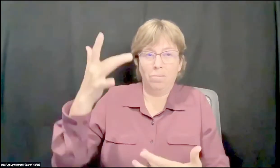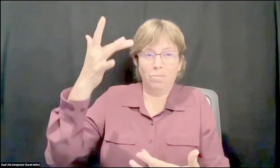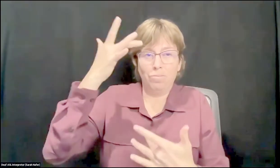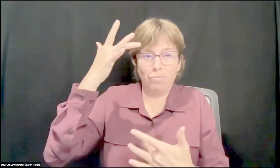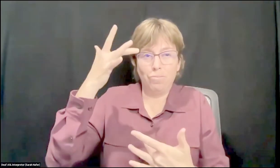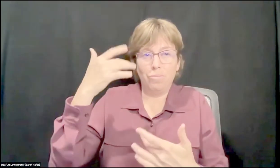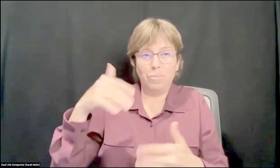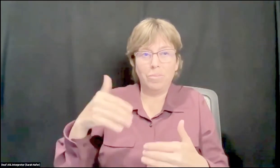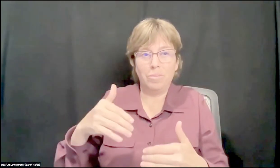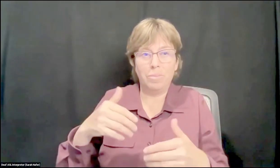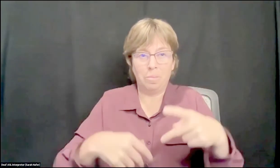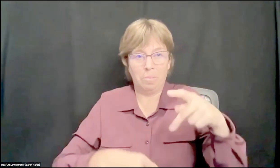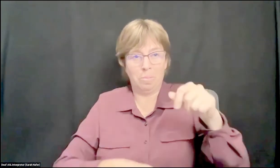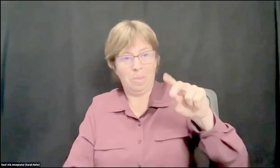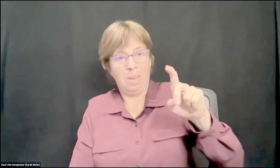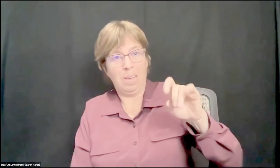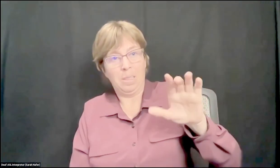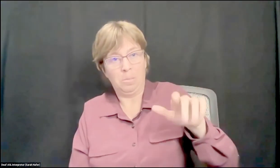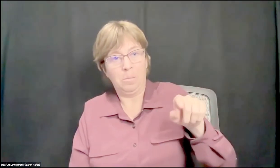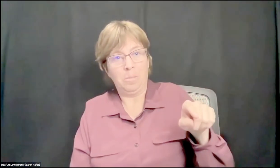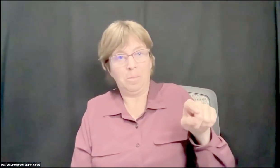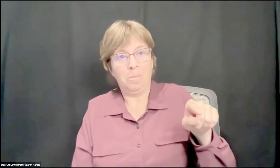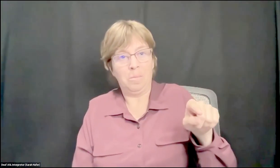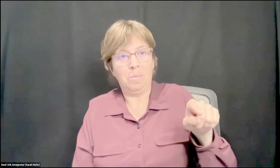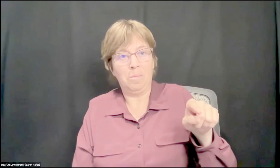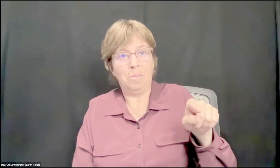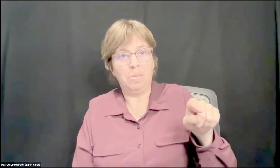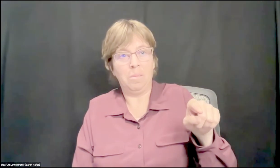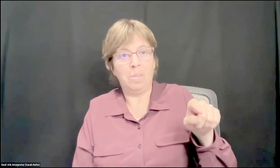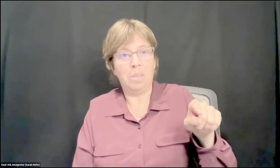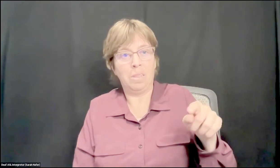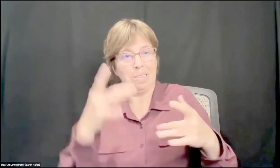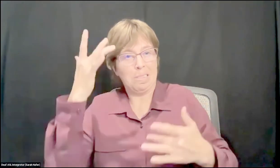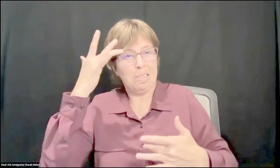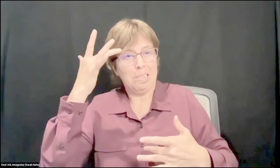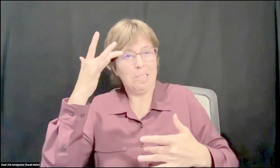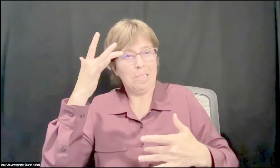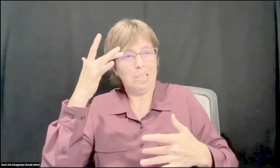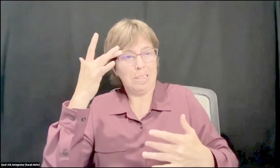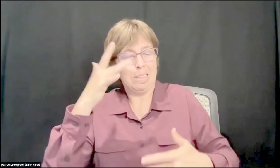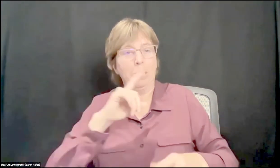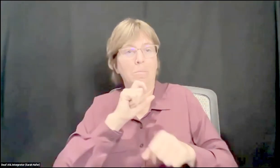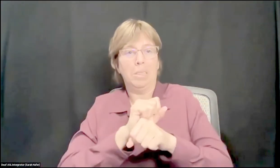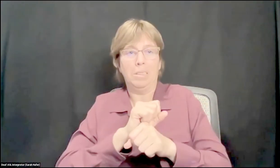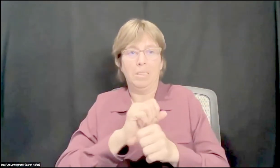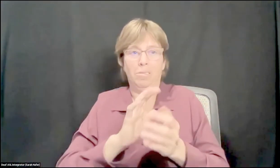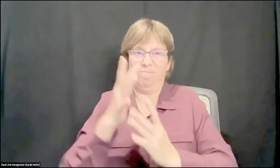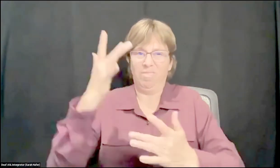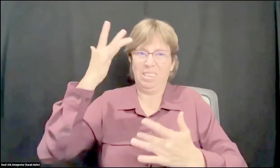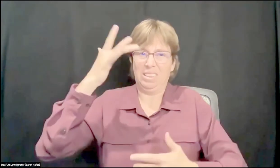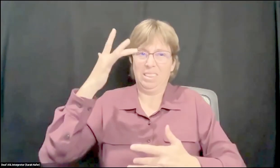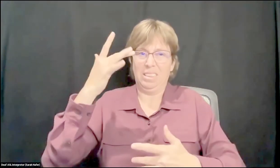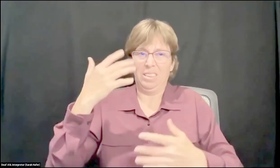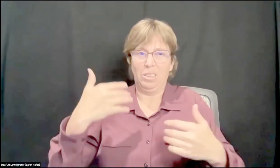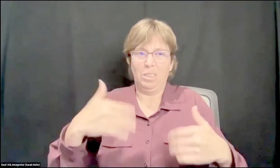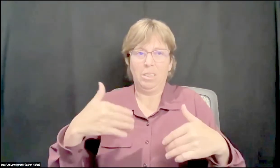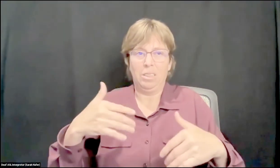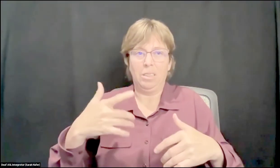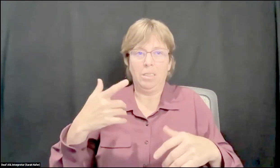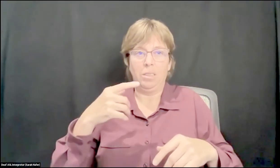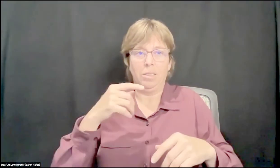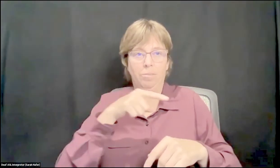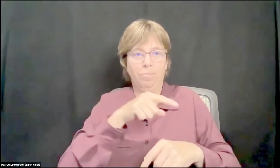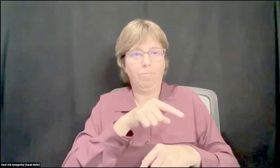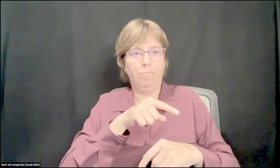cases of a disease that are much above a baseline level, or a new disease like COVID that